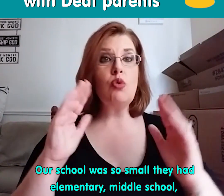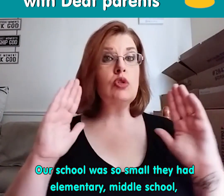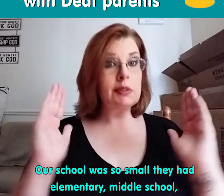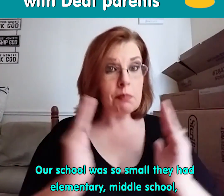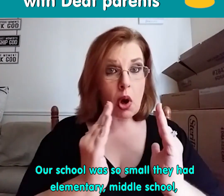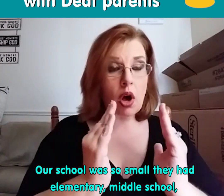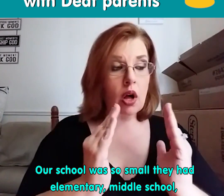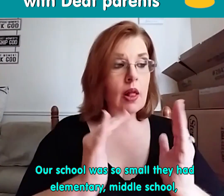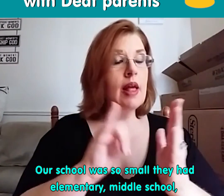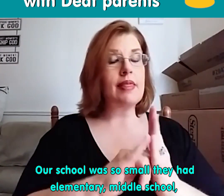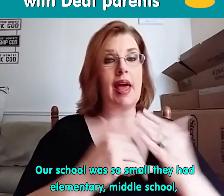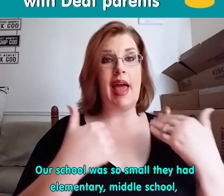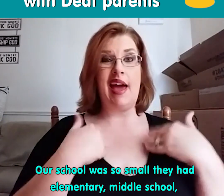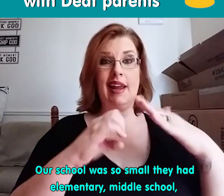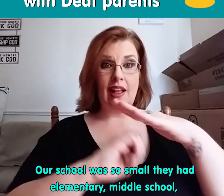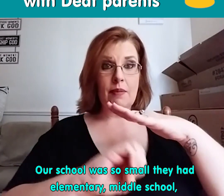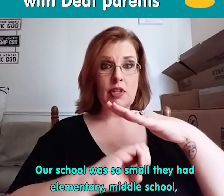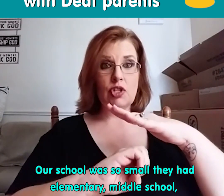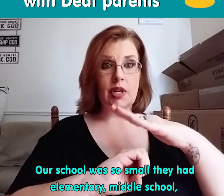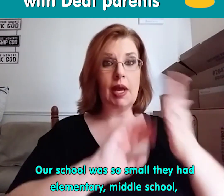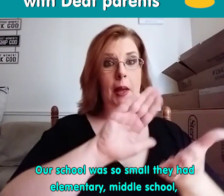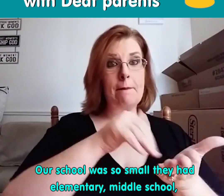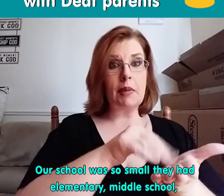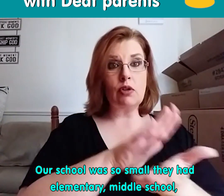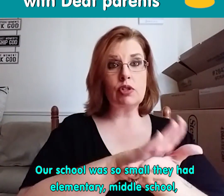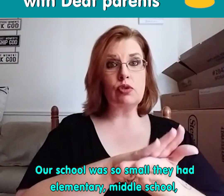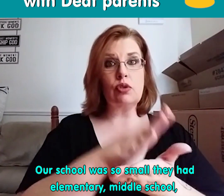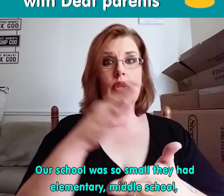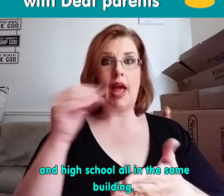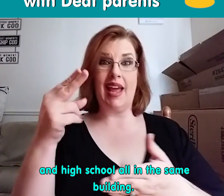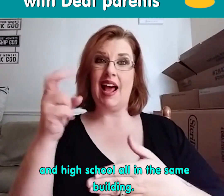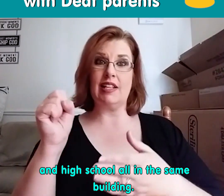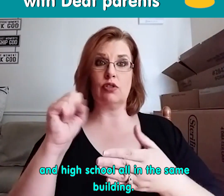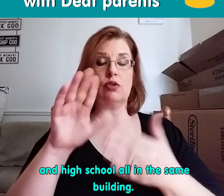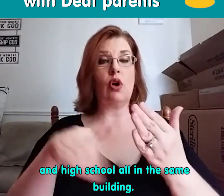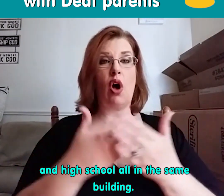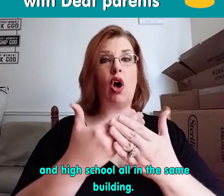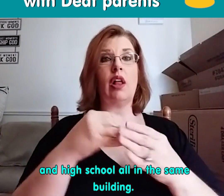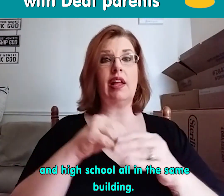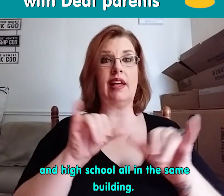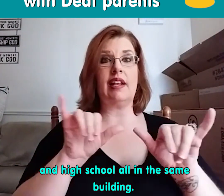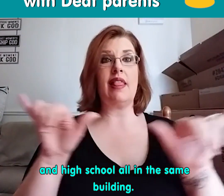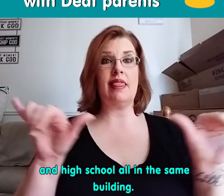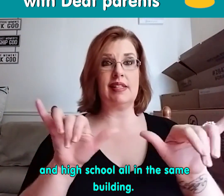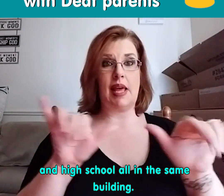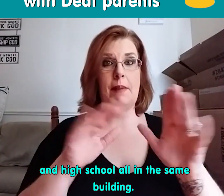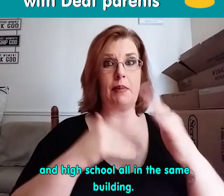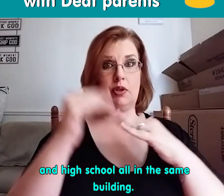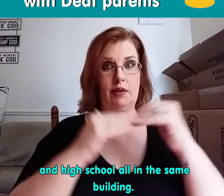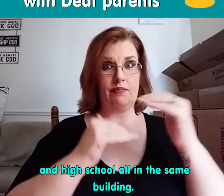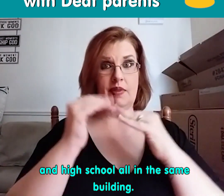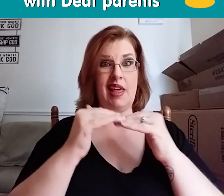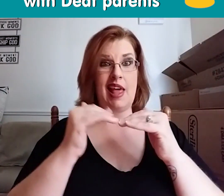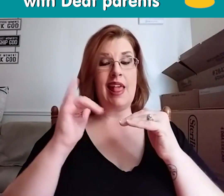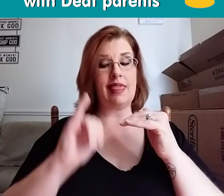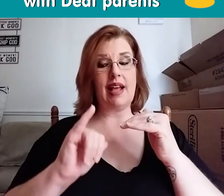so small that it had elementary, middle school, and high school all in the same building.